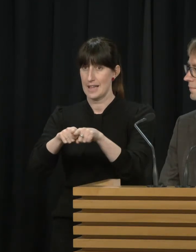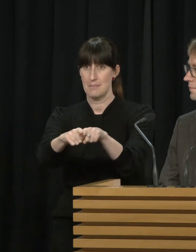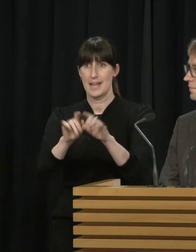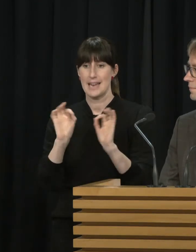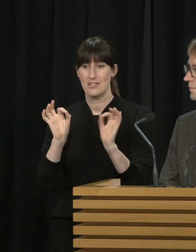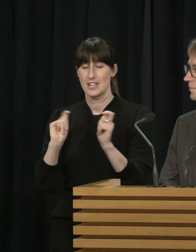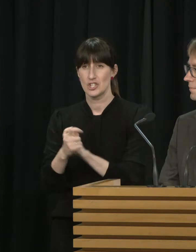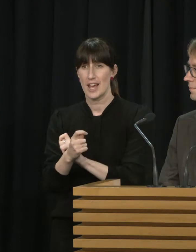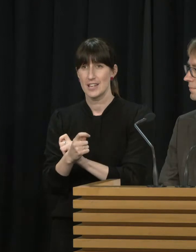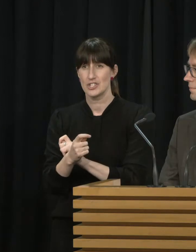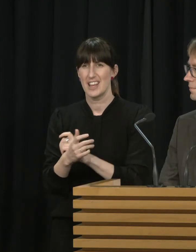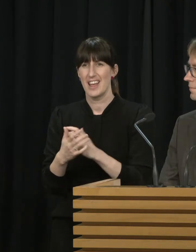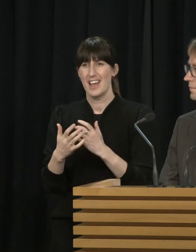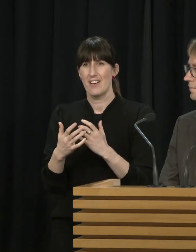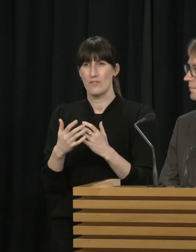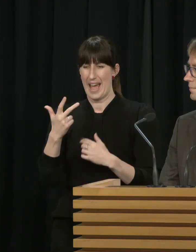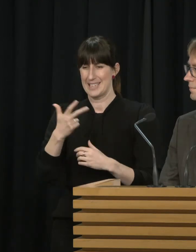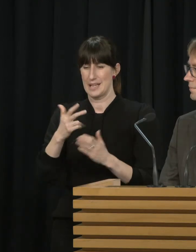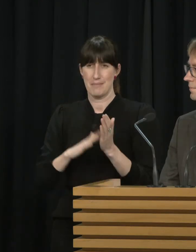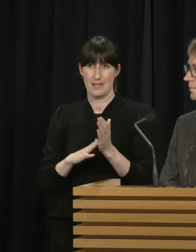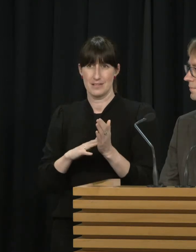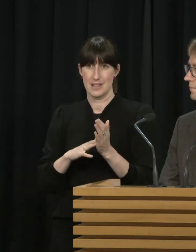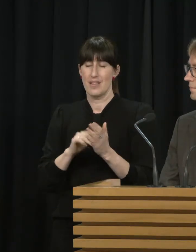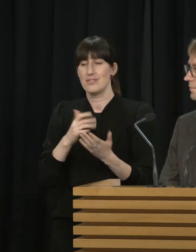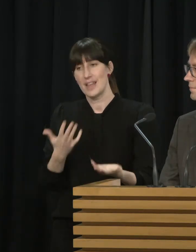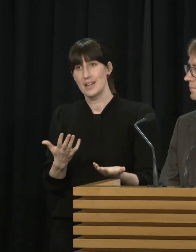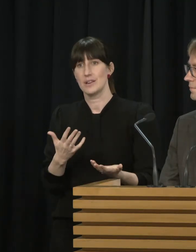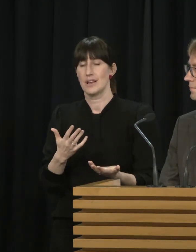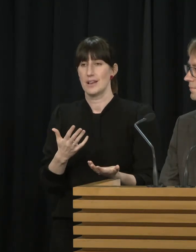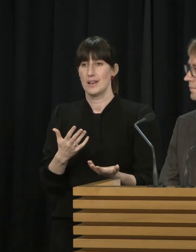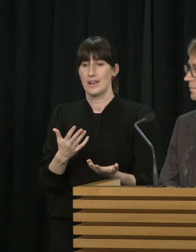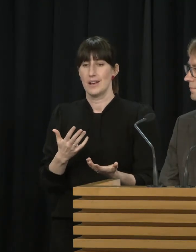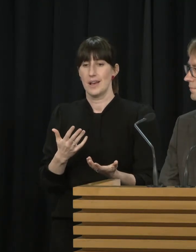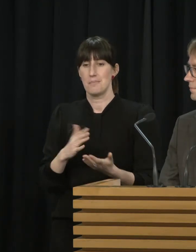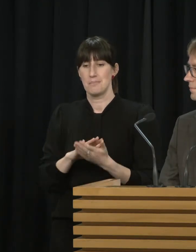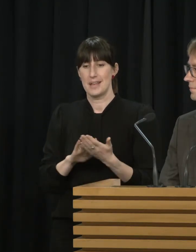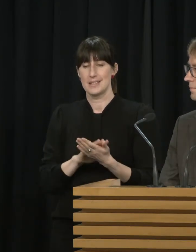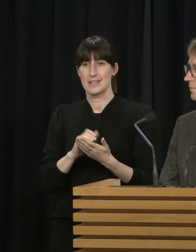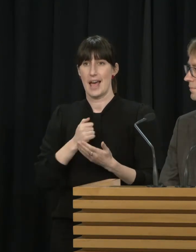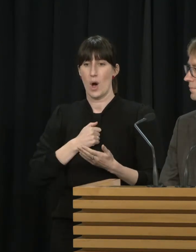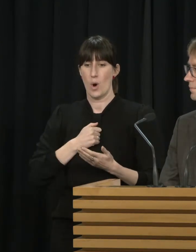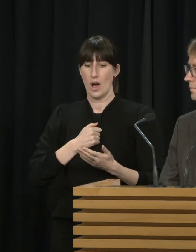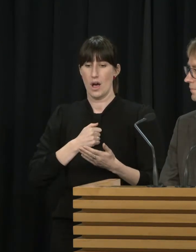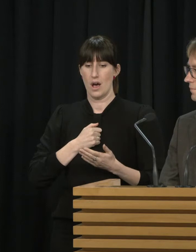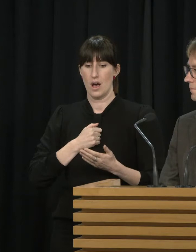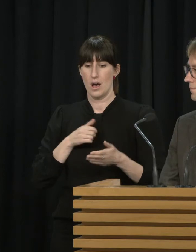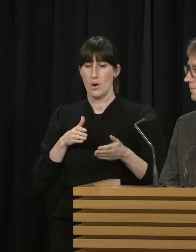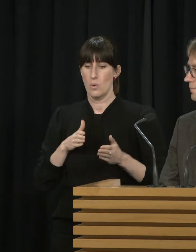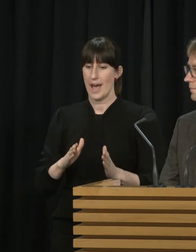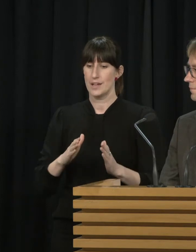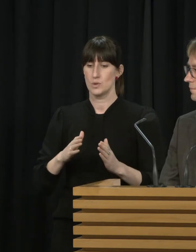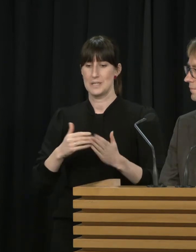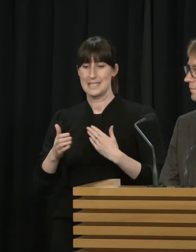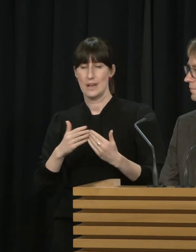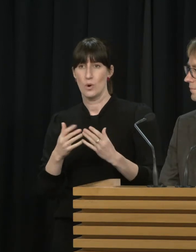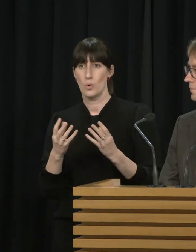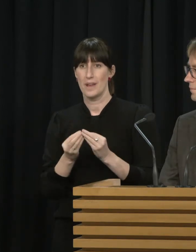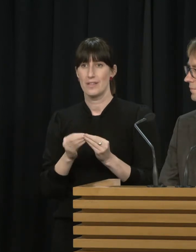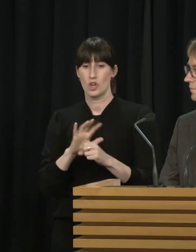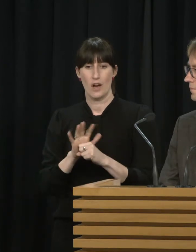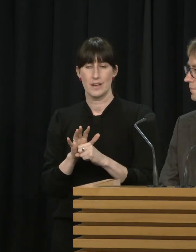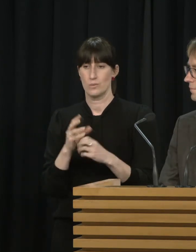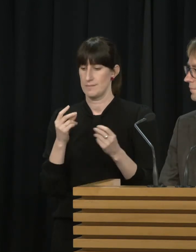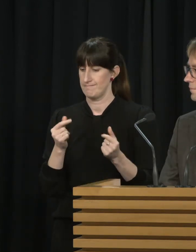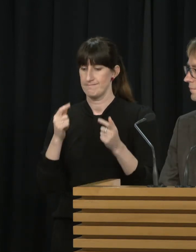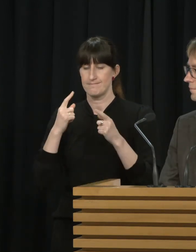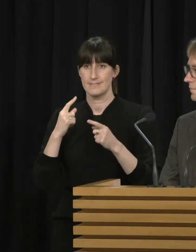months, I think that you could safely assume that we would have nailed down our responses It would be very predictable. People would know what to expect. They'd